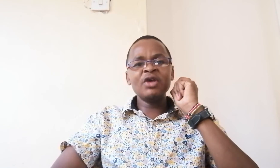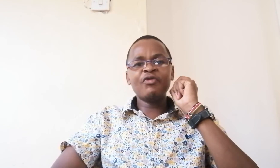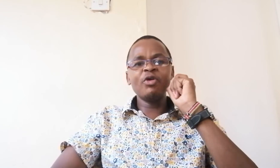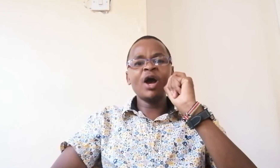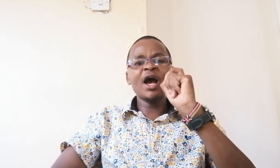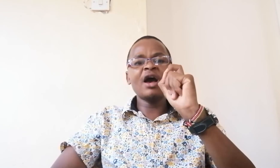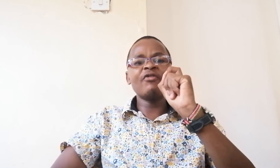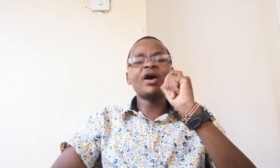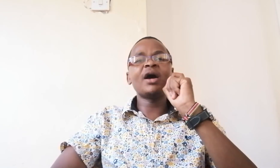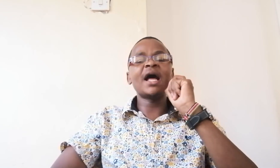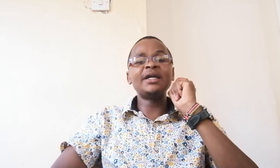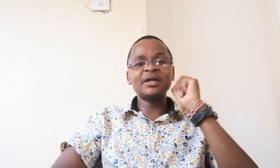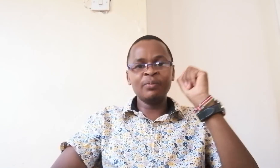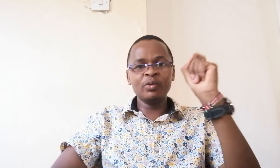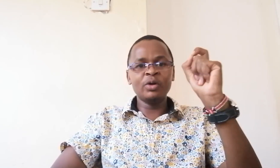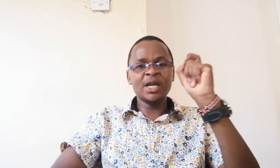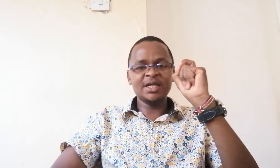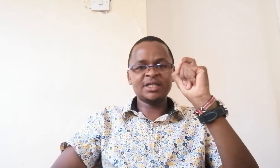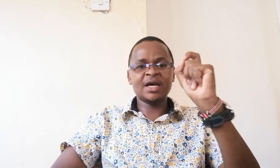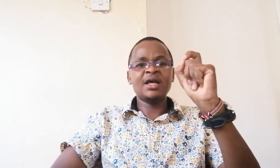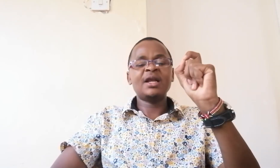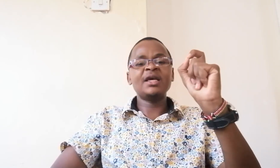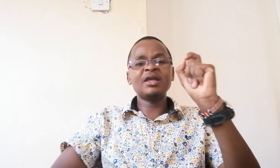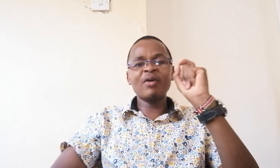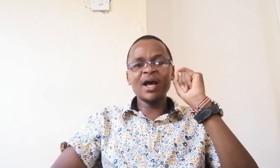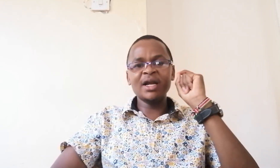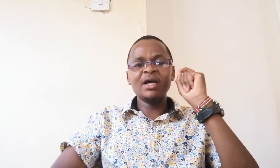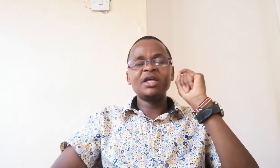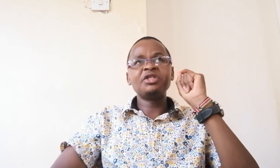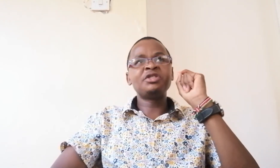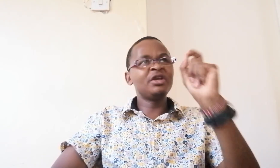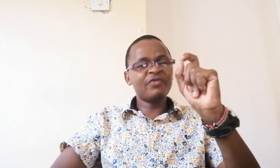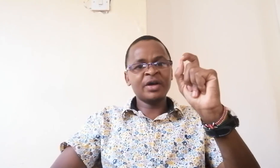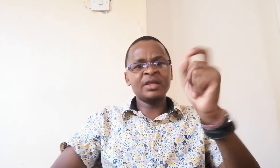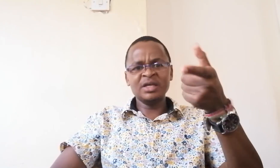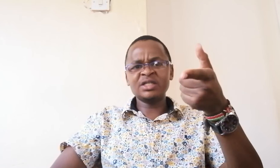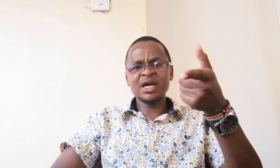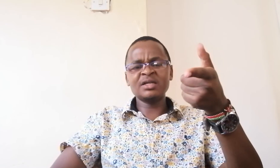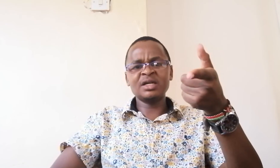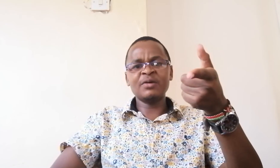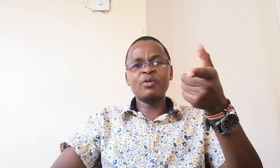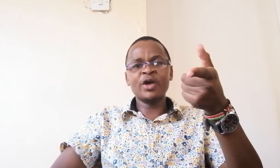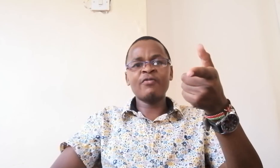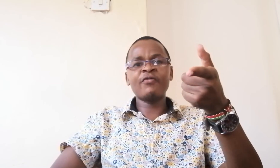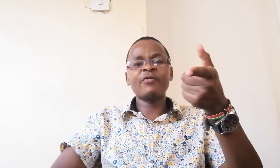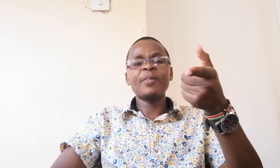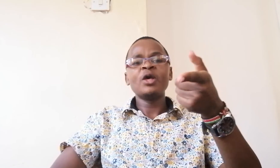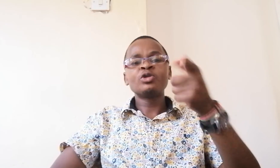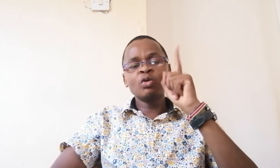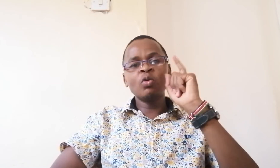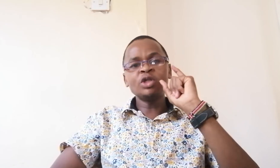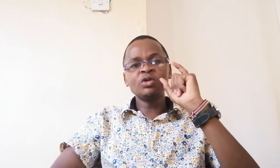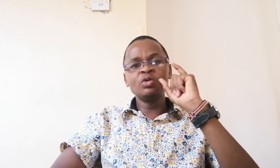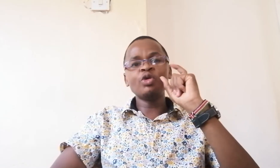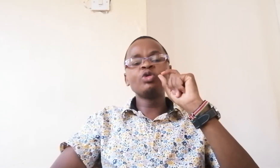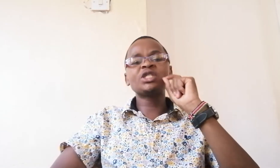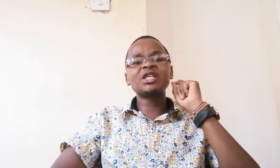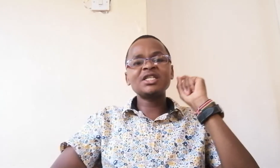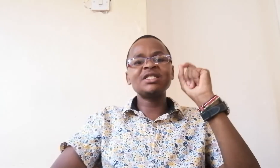if you have a double letter like the word Jennifer, I think it has a double F. So what you do, you stress